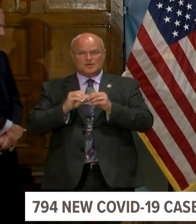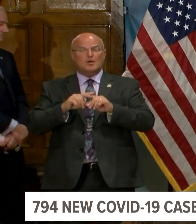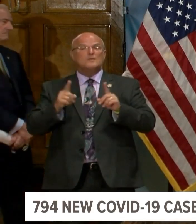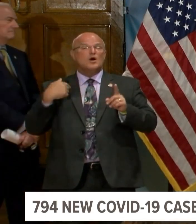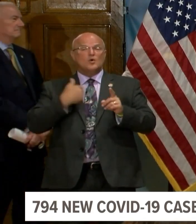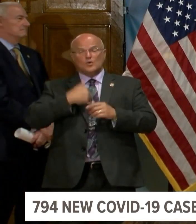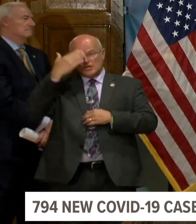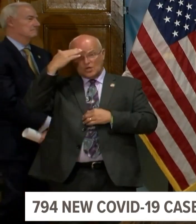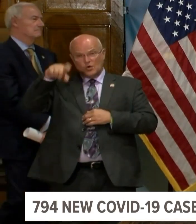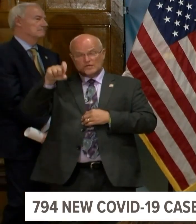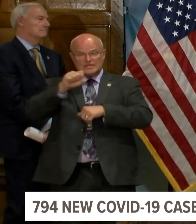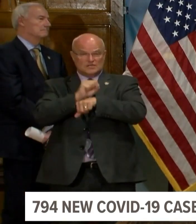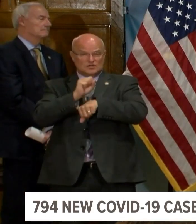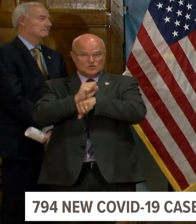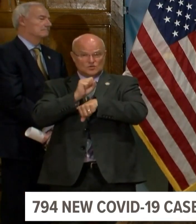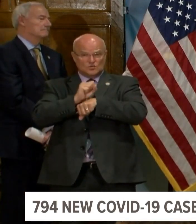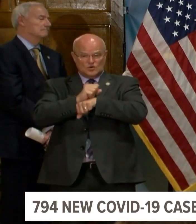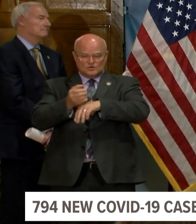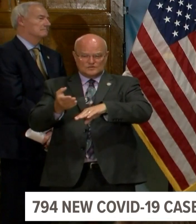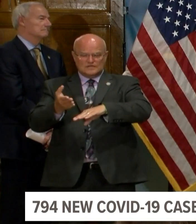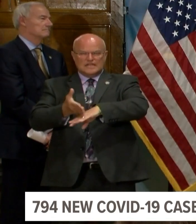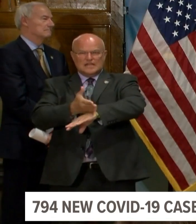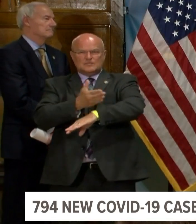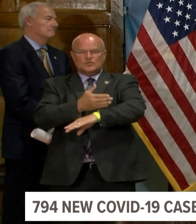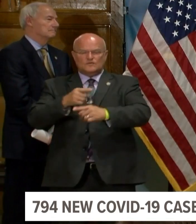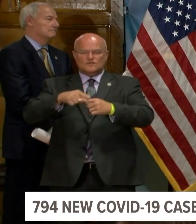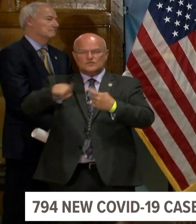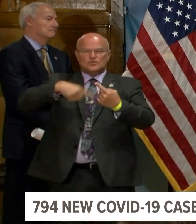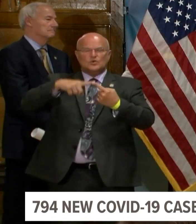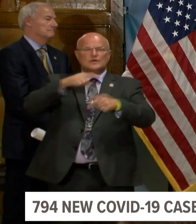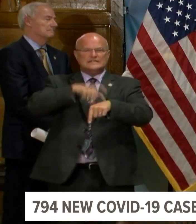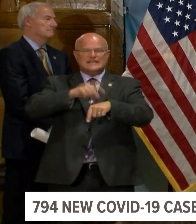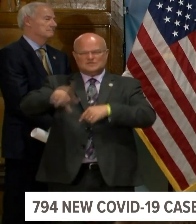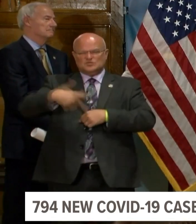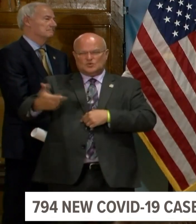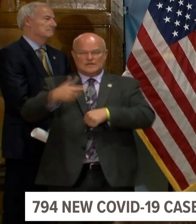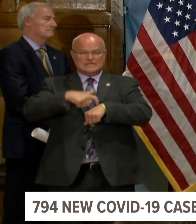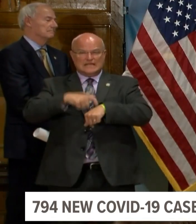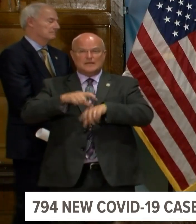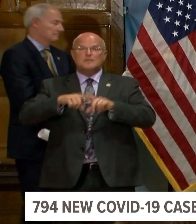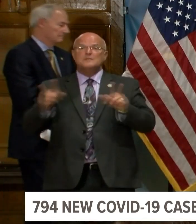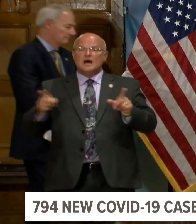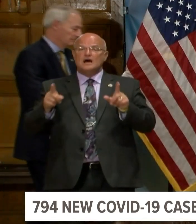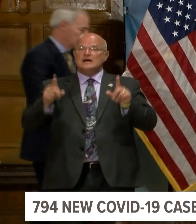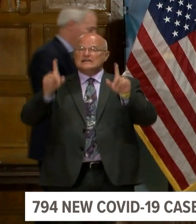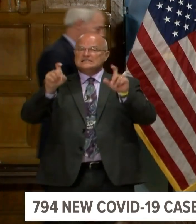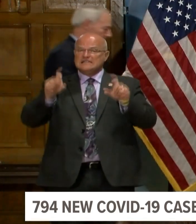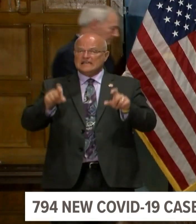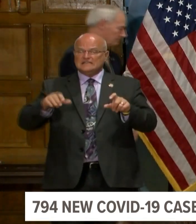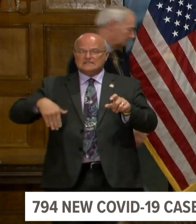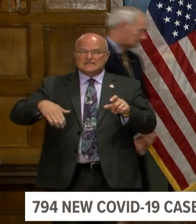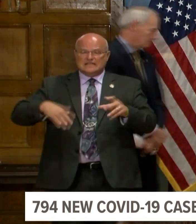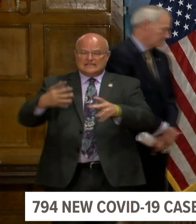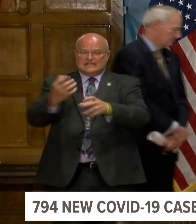But we know we need to work to improve the turnaround times, but there's always going to be tests out there that we haven't gotten the results back yet